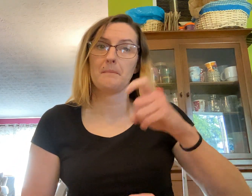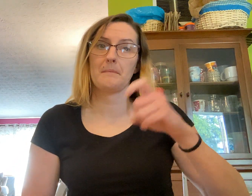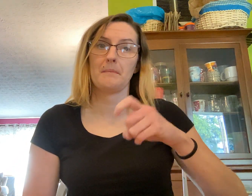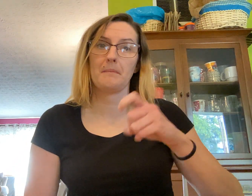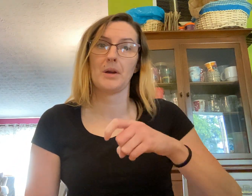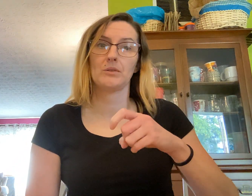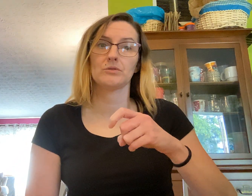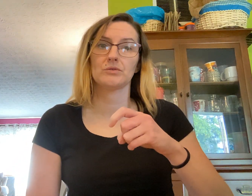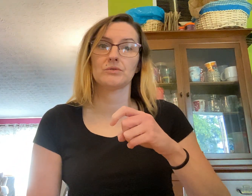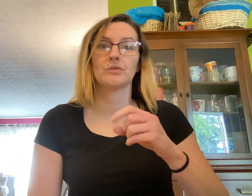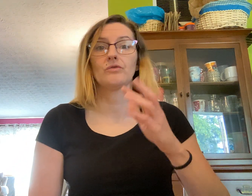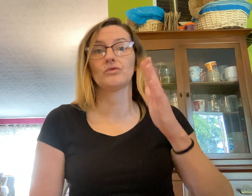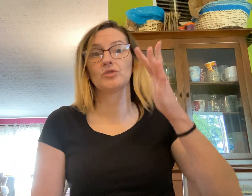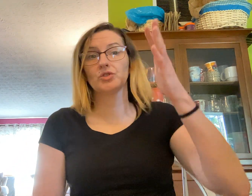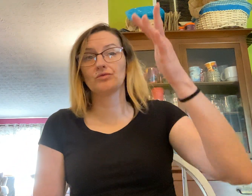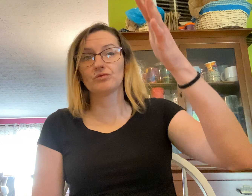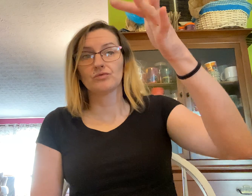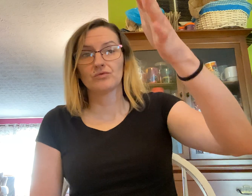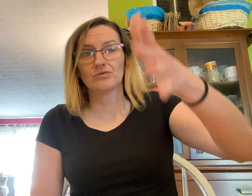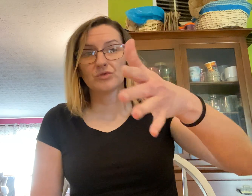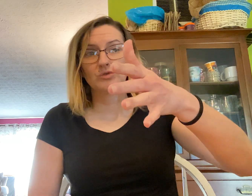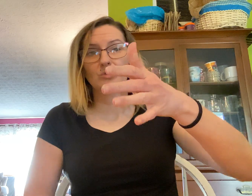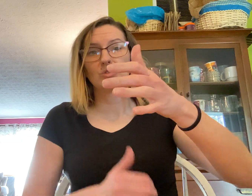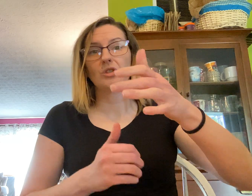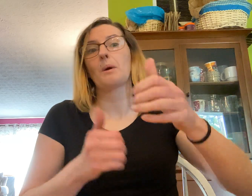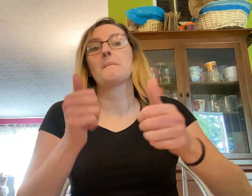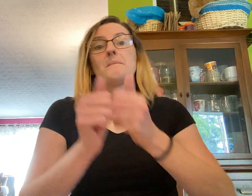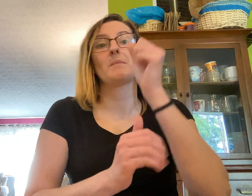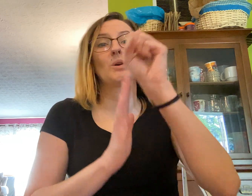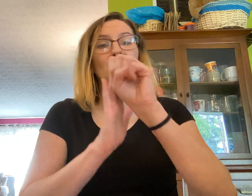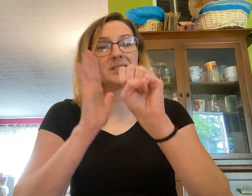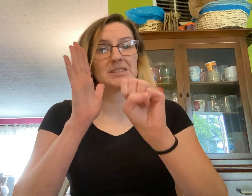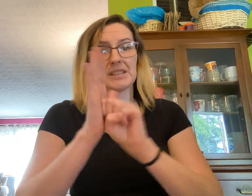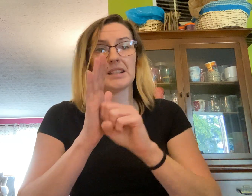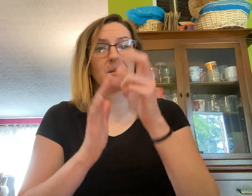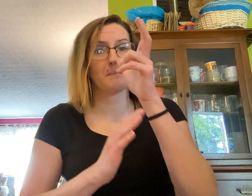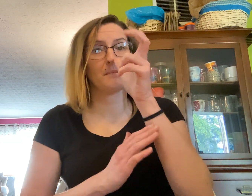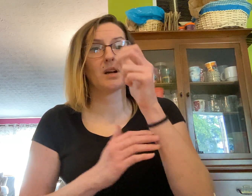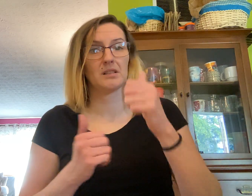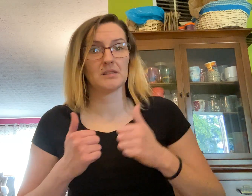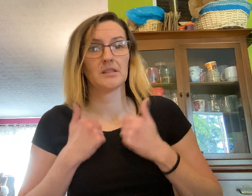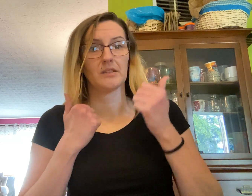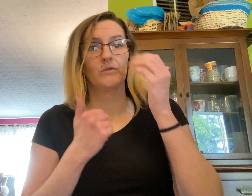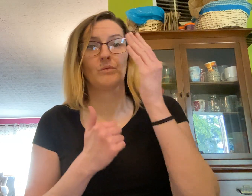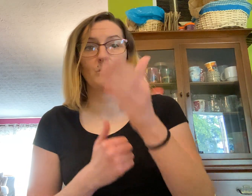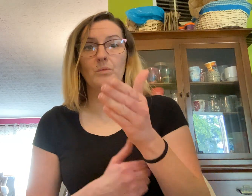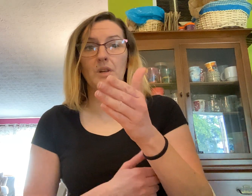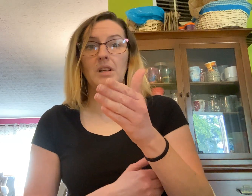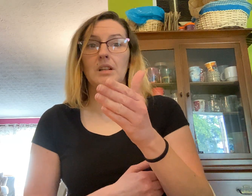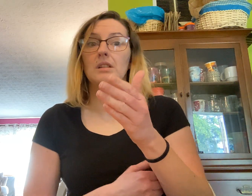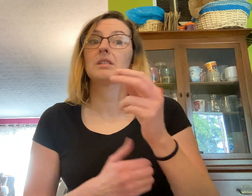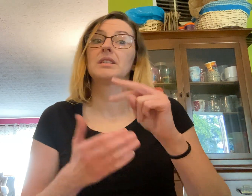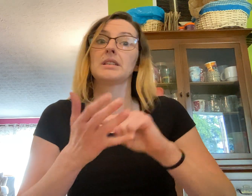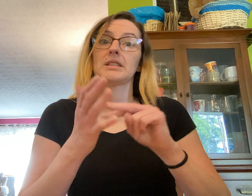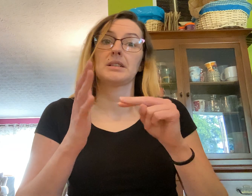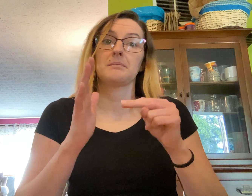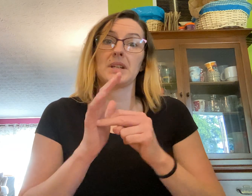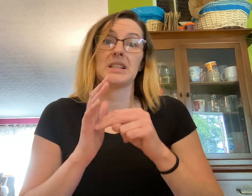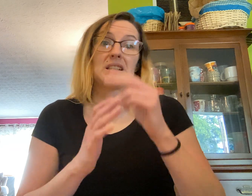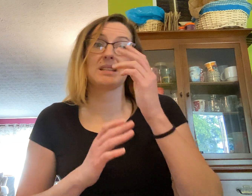country, eventually spreading to places like California, where they could threaten a multi-billion-dollar fruit industry. Though